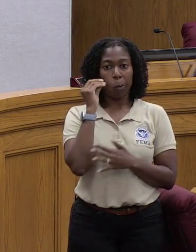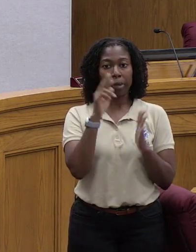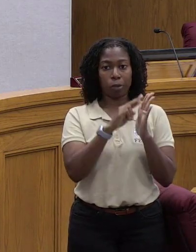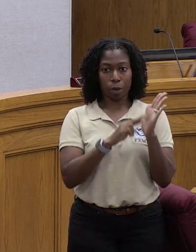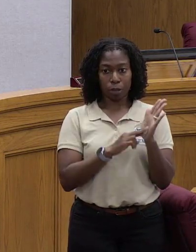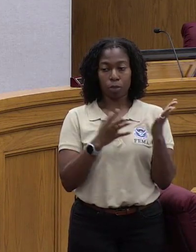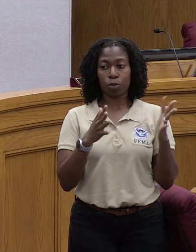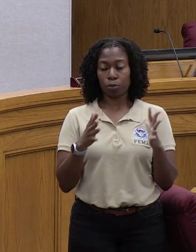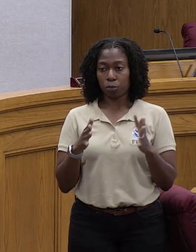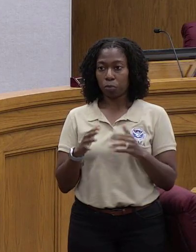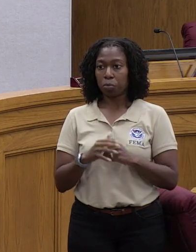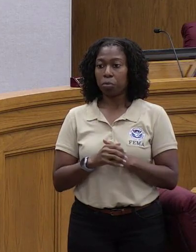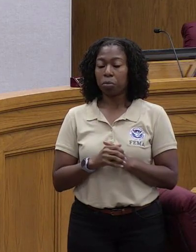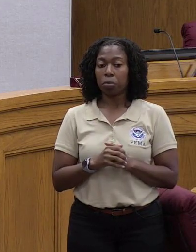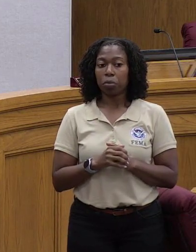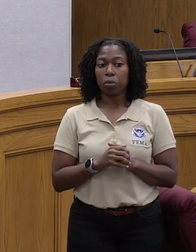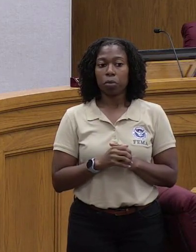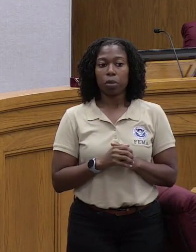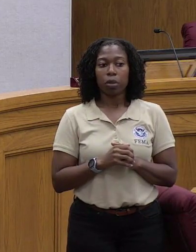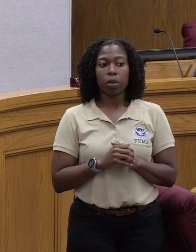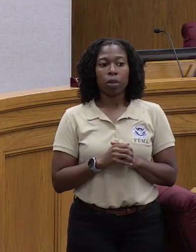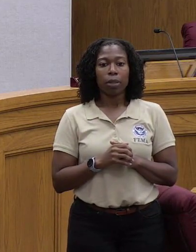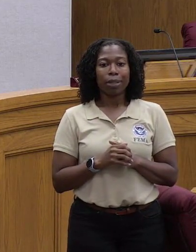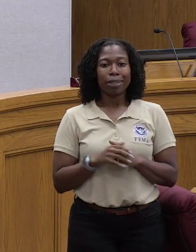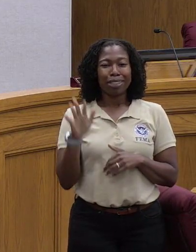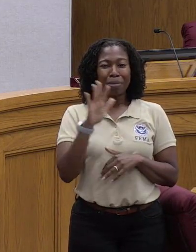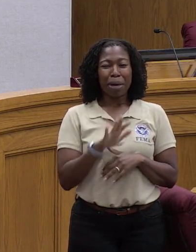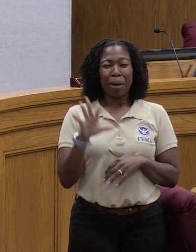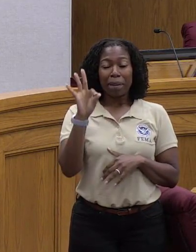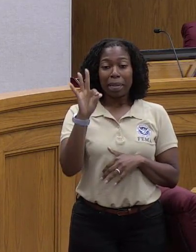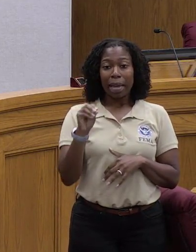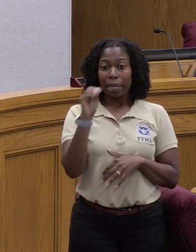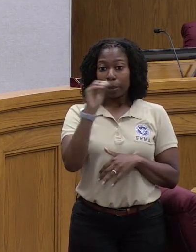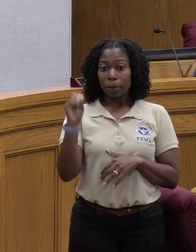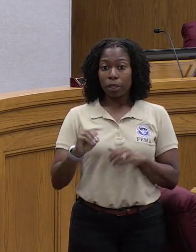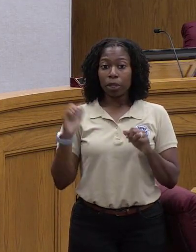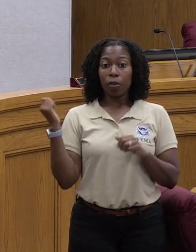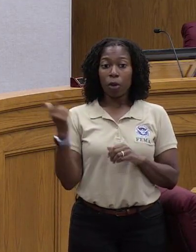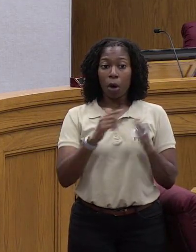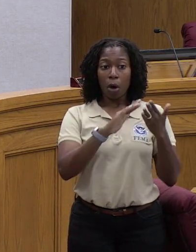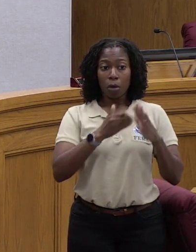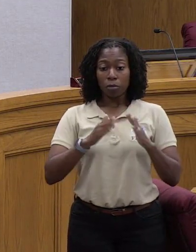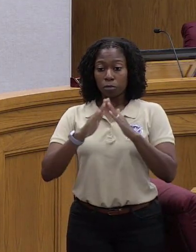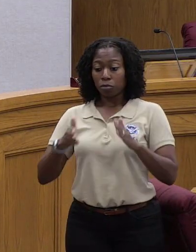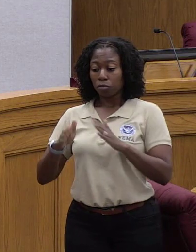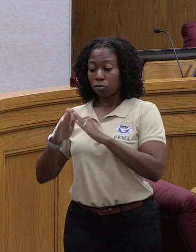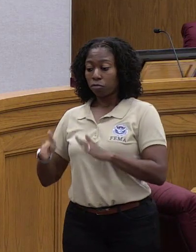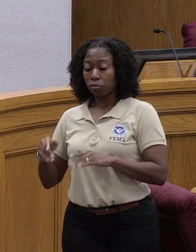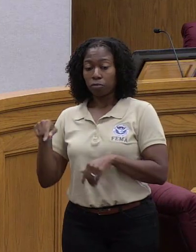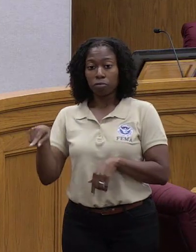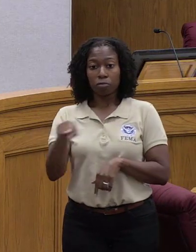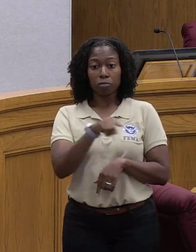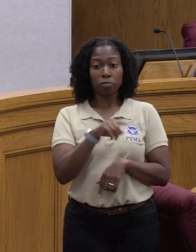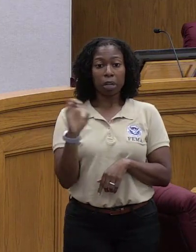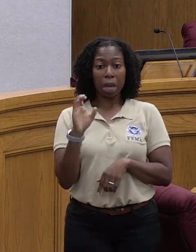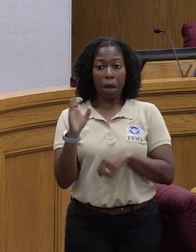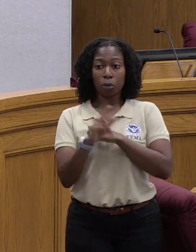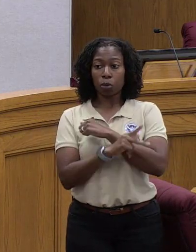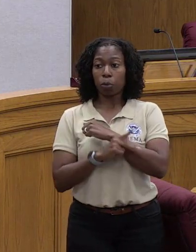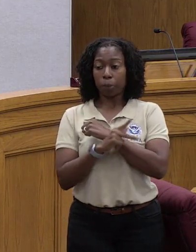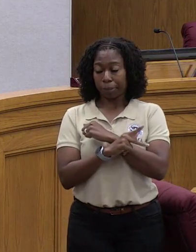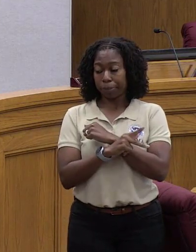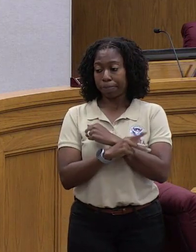than 90% of all households in Calcasieu Parish that have registered for